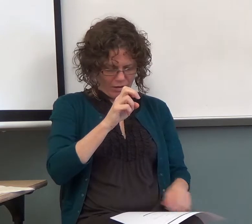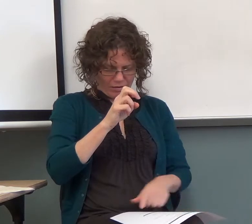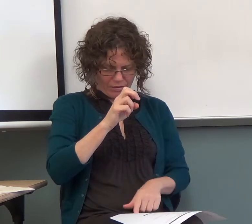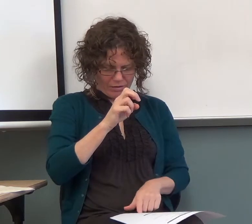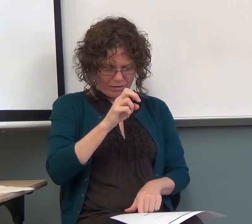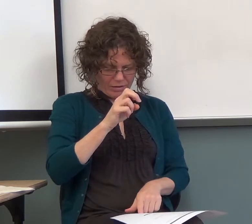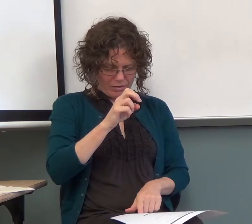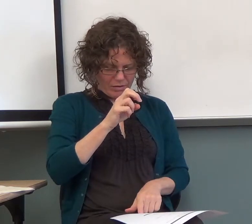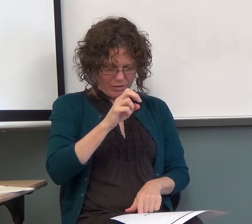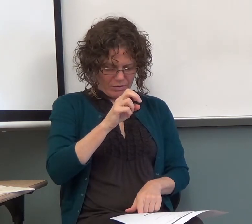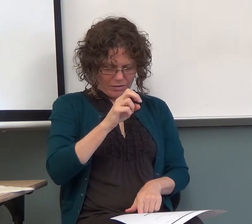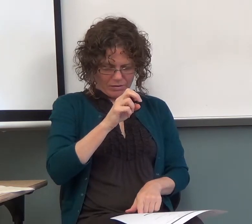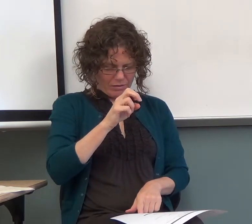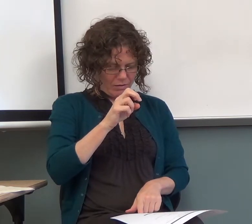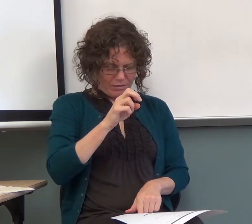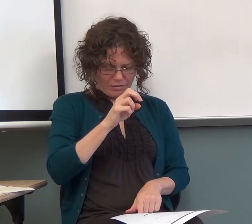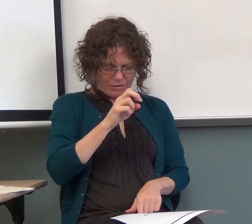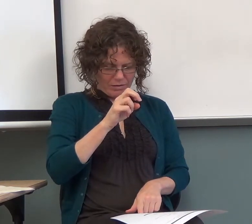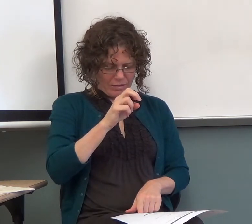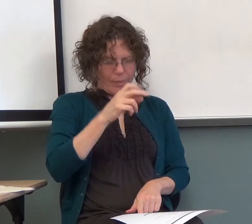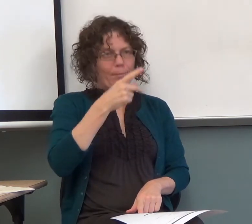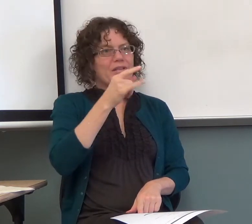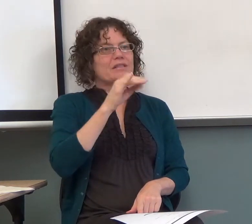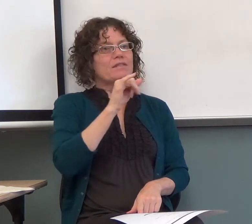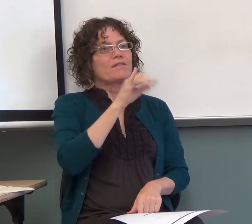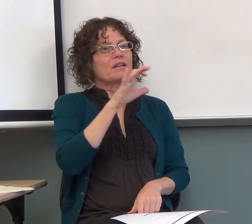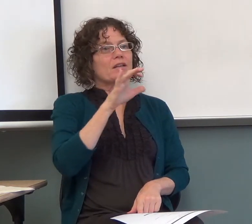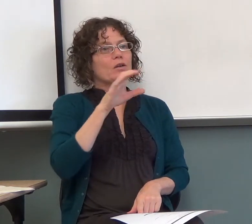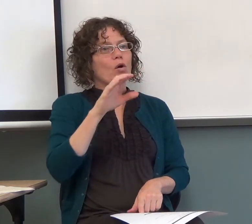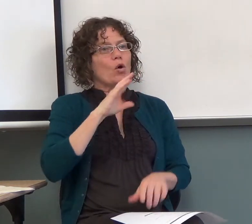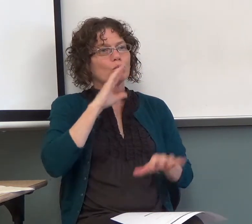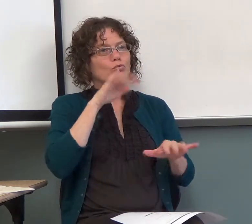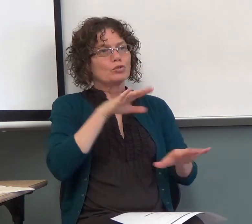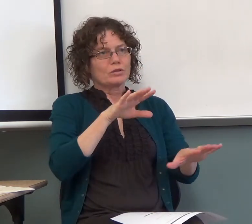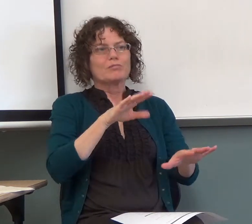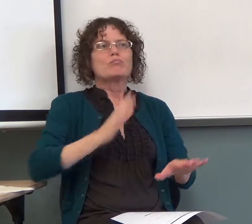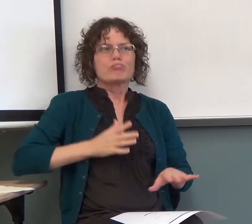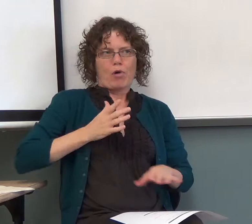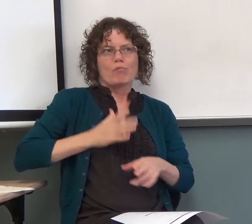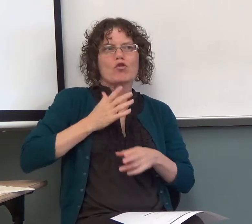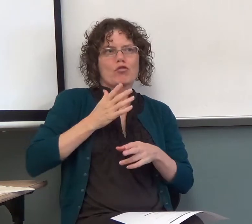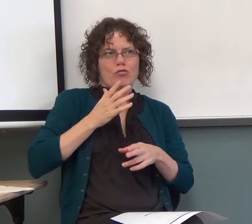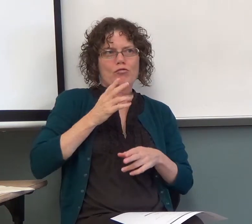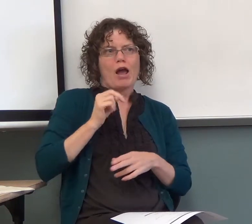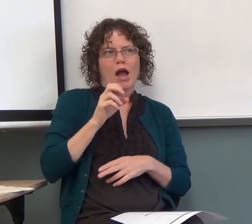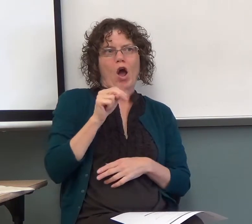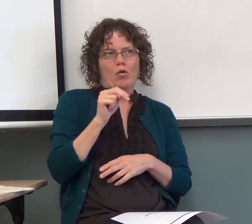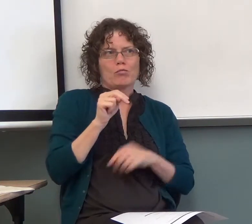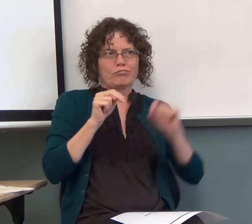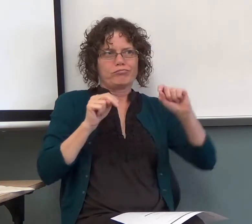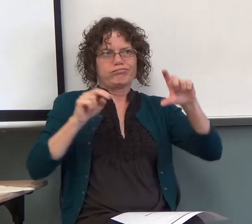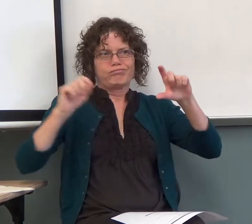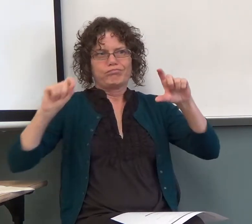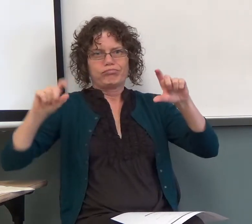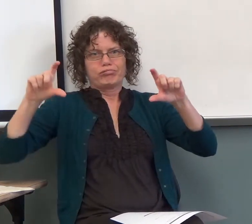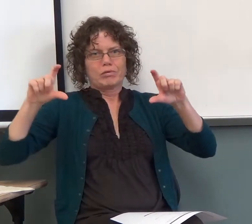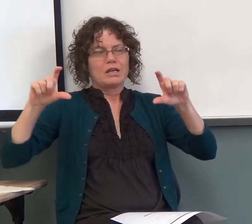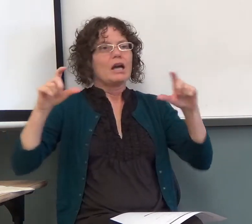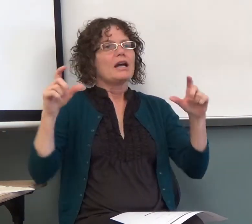call it, the, No. no. Pacific Ocean, Yes. Yes. proper noun, right? Noun. Okay, now let's back up. What's the subject? Yeah.